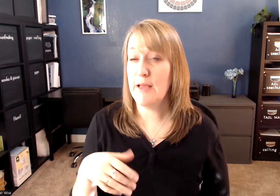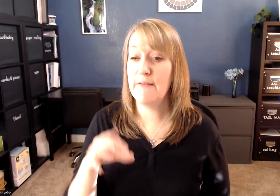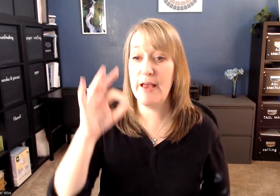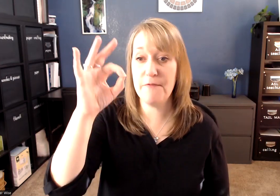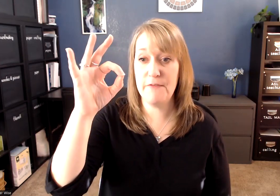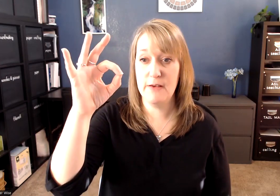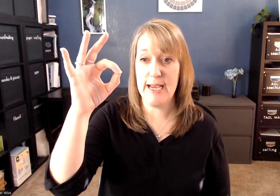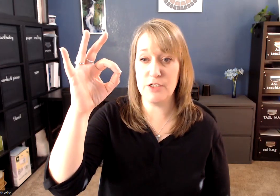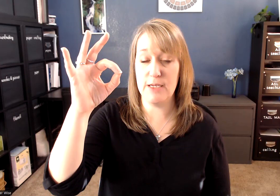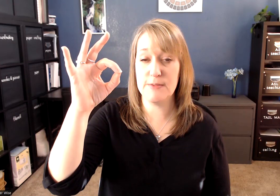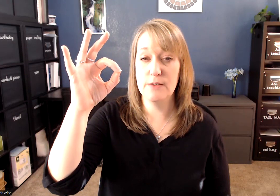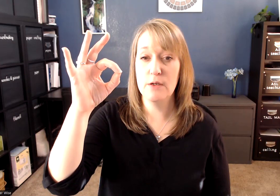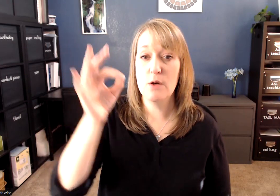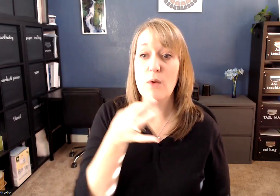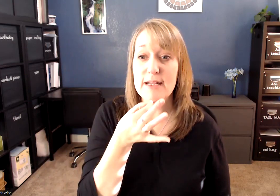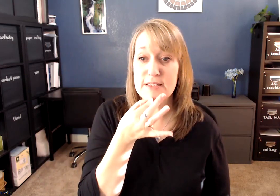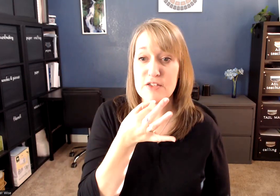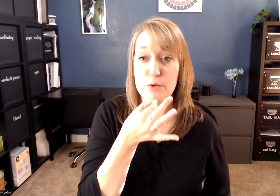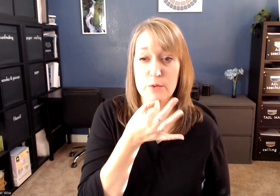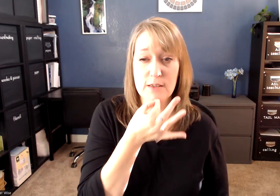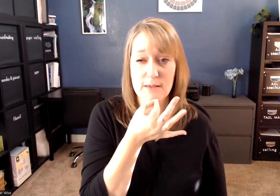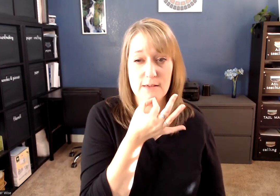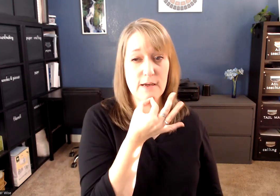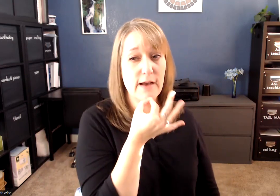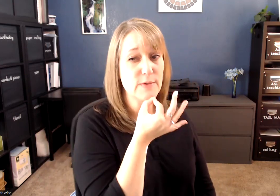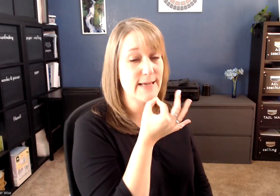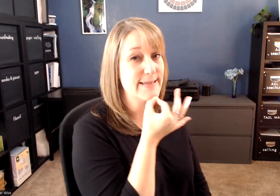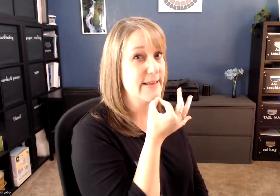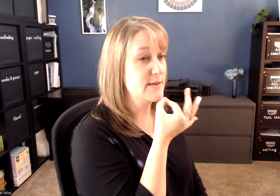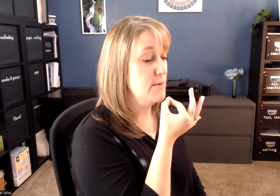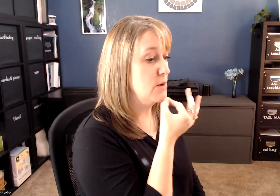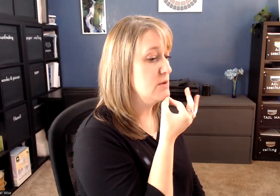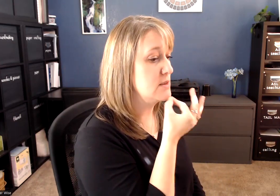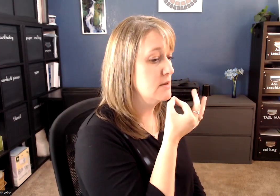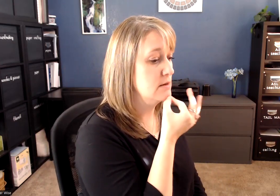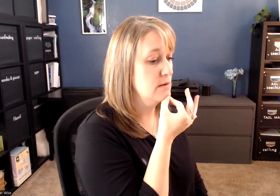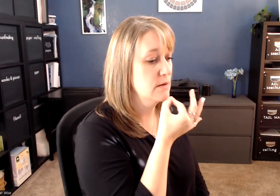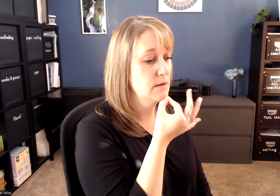have F hand shapes. One is soon. I will say I see this one most.